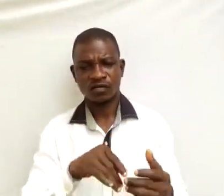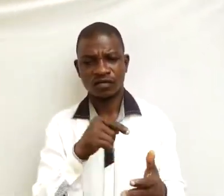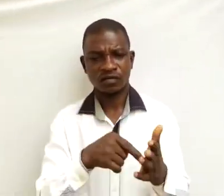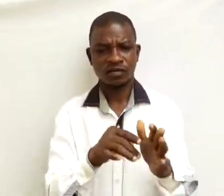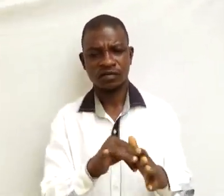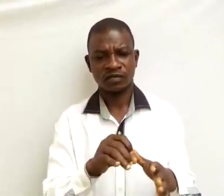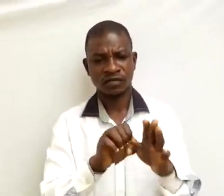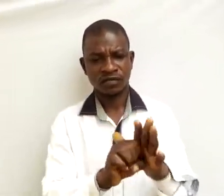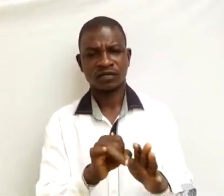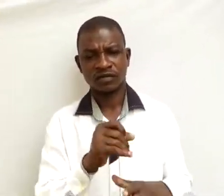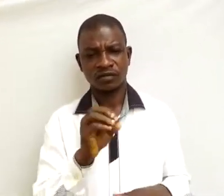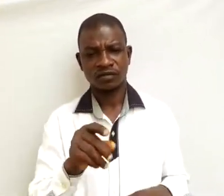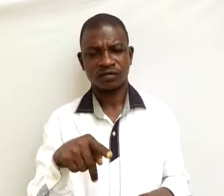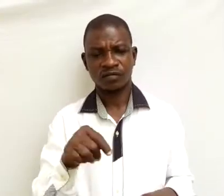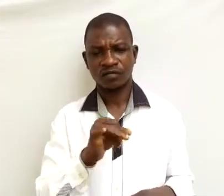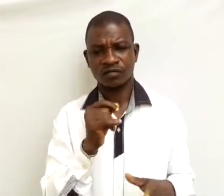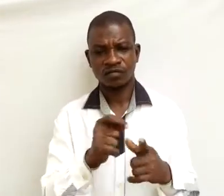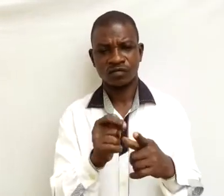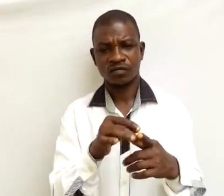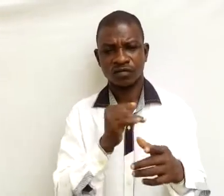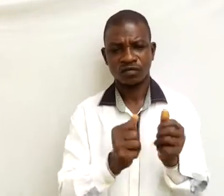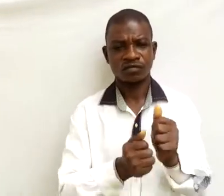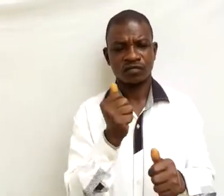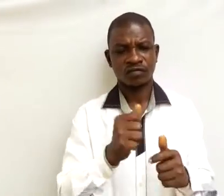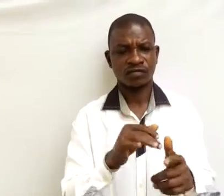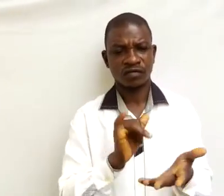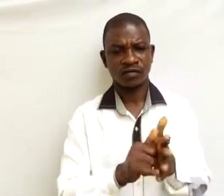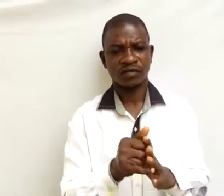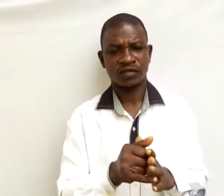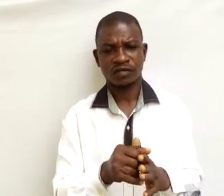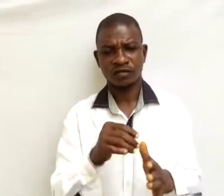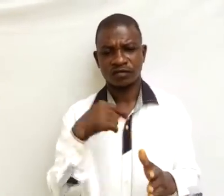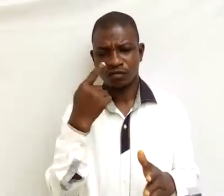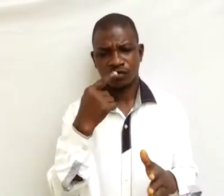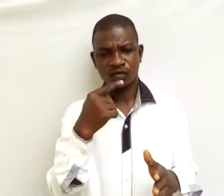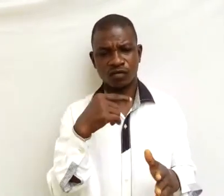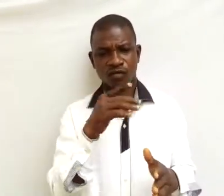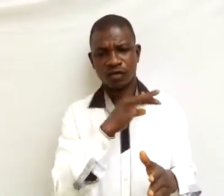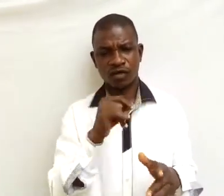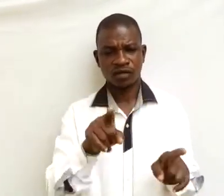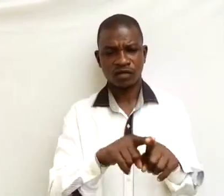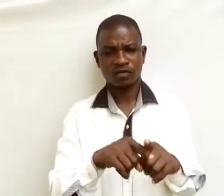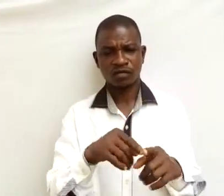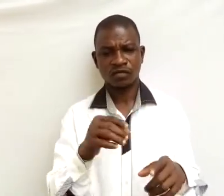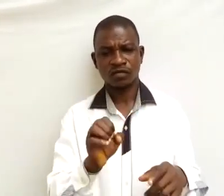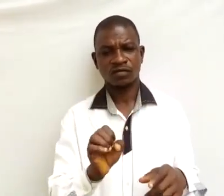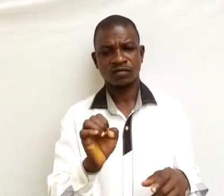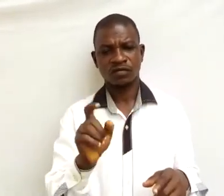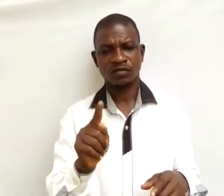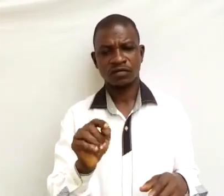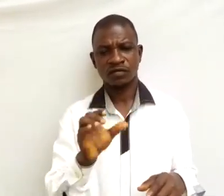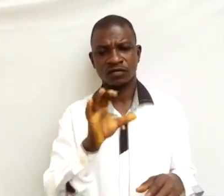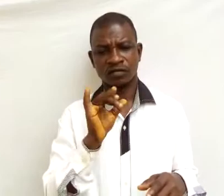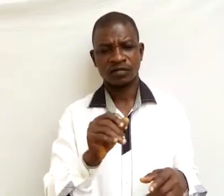have operational words such as which, that, who, and so on. Adverbial